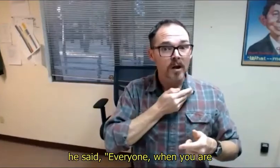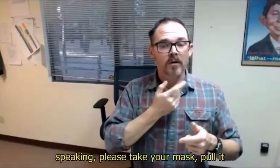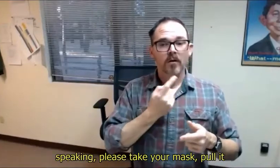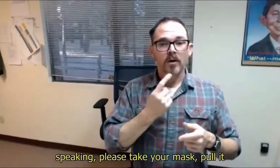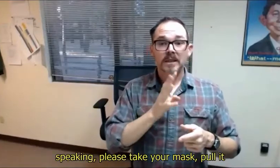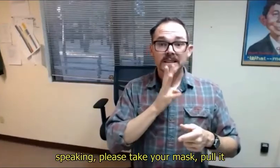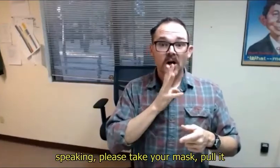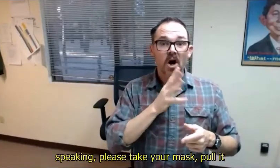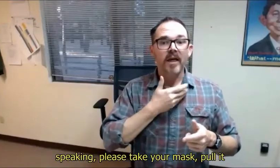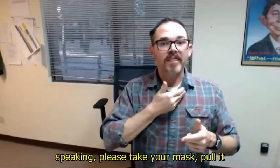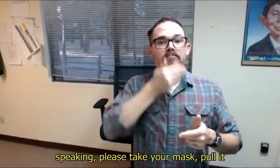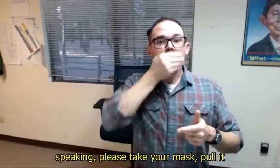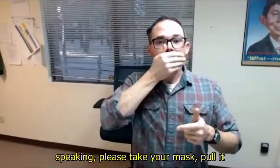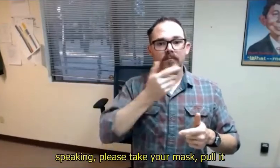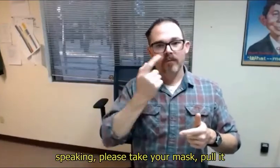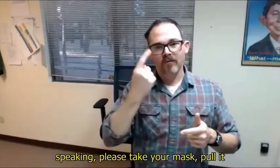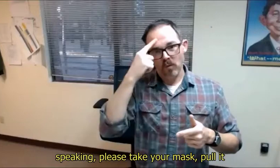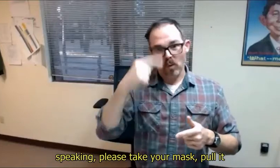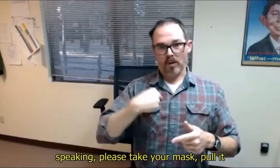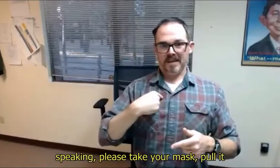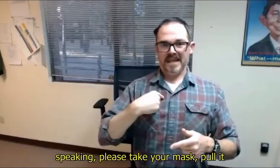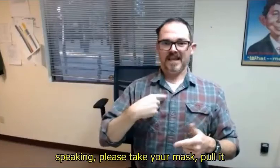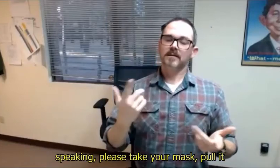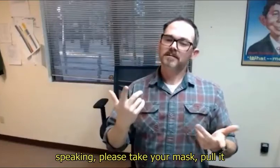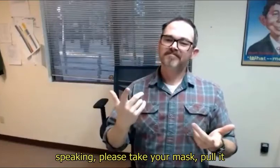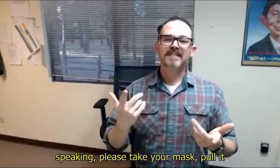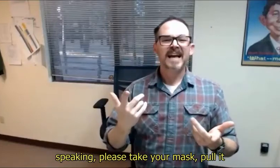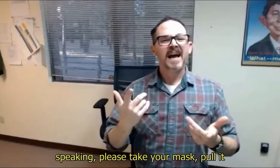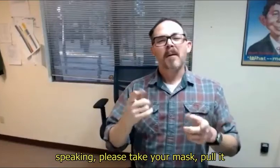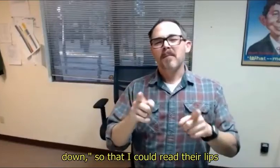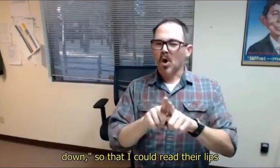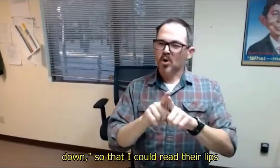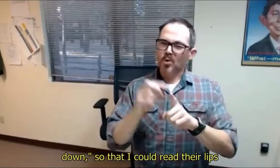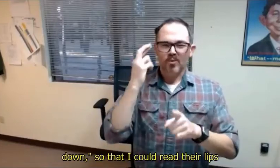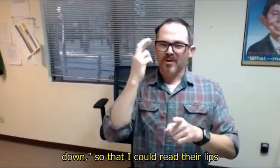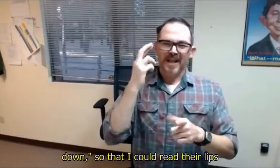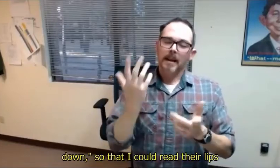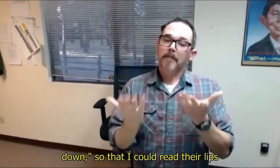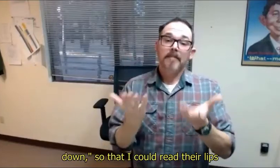everyone, when you're speaking, please take your mask, pull it down